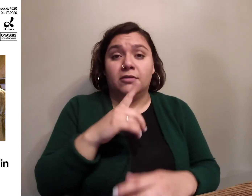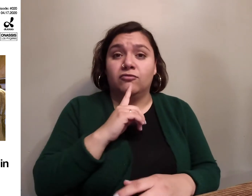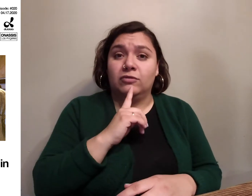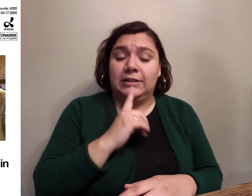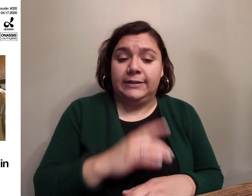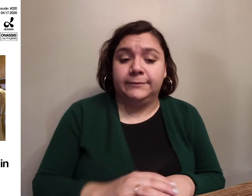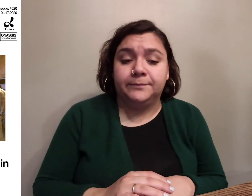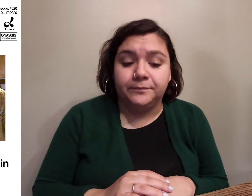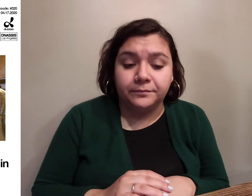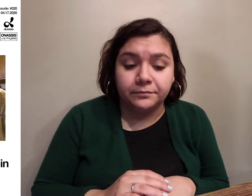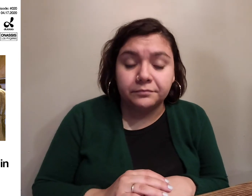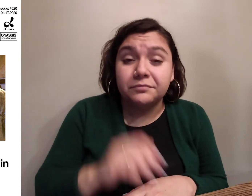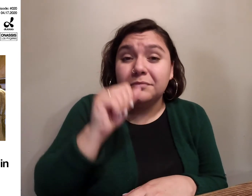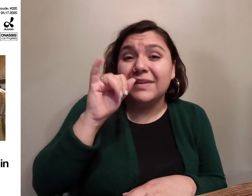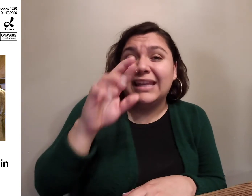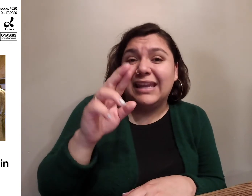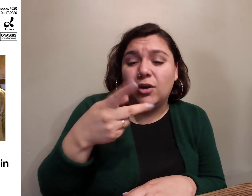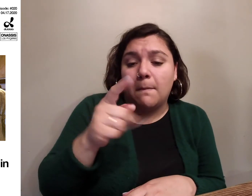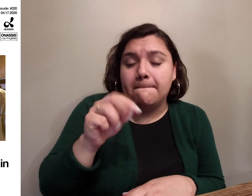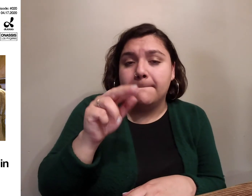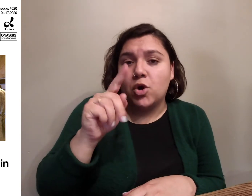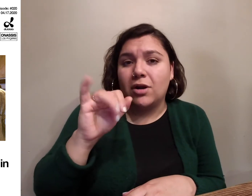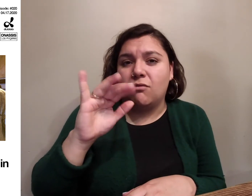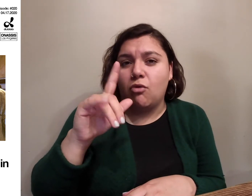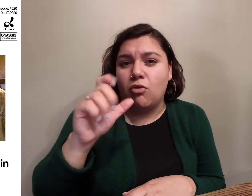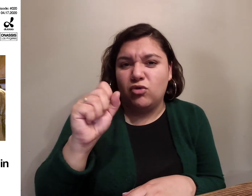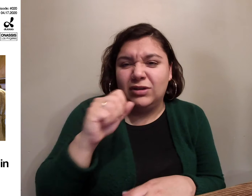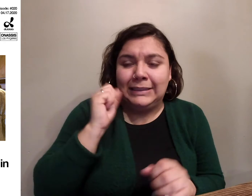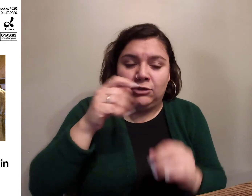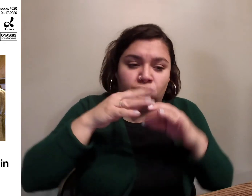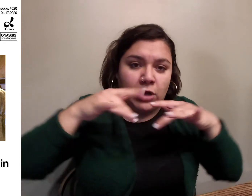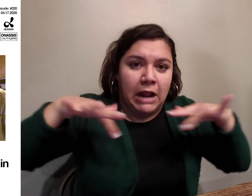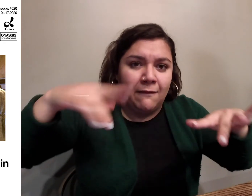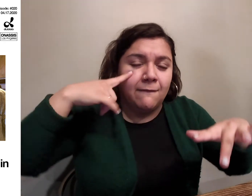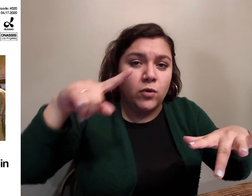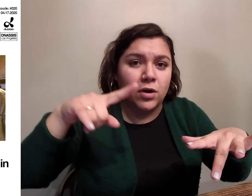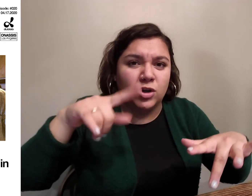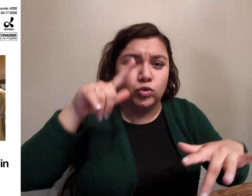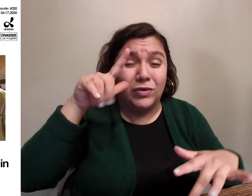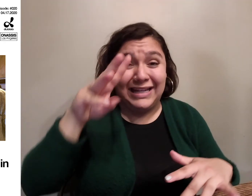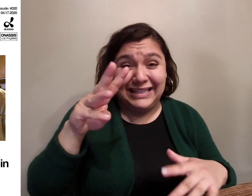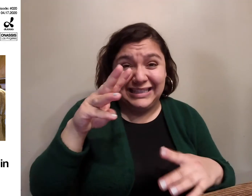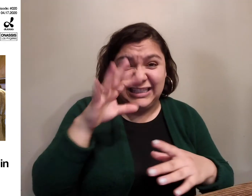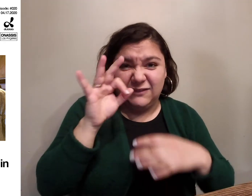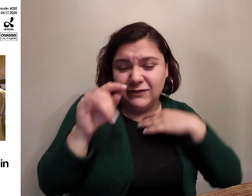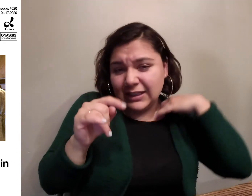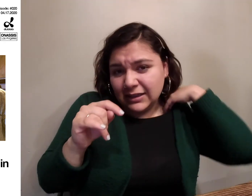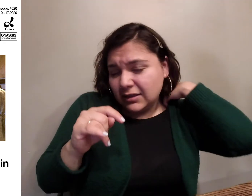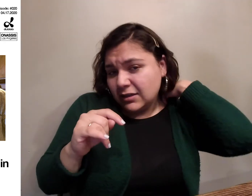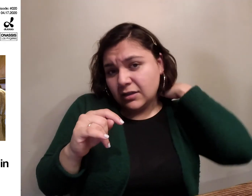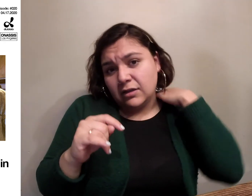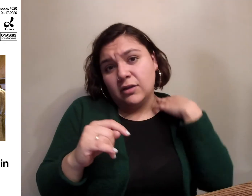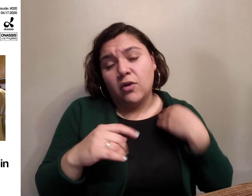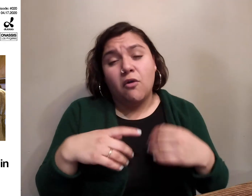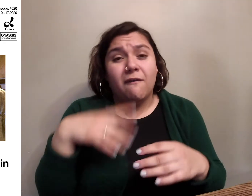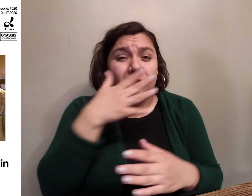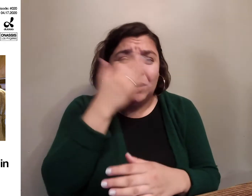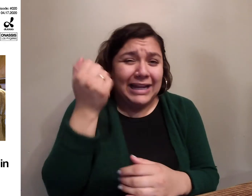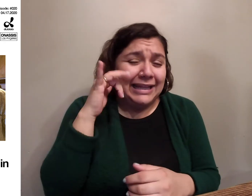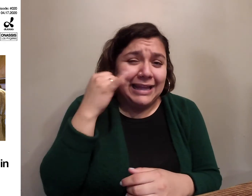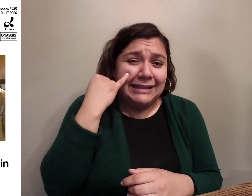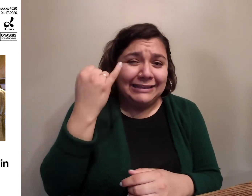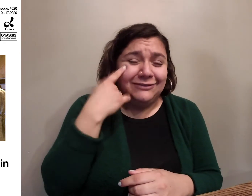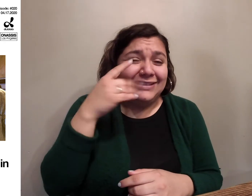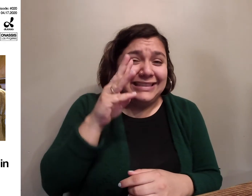actually travel in the air for 26 feet. So forget this idea of 6 feet. So we know all this. And yet, and we know